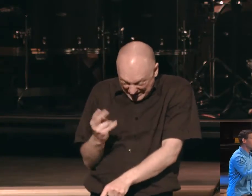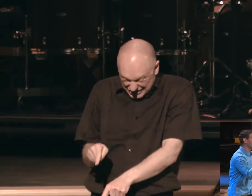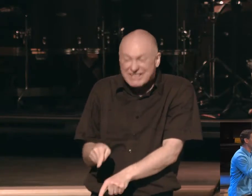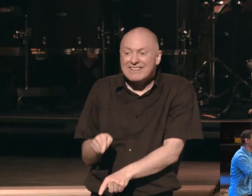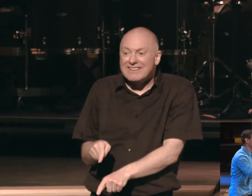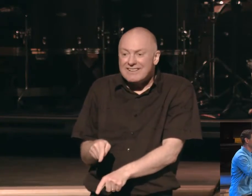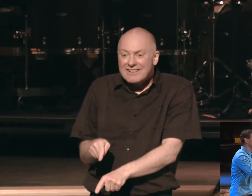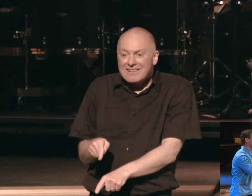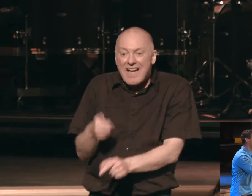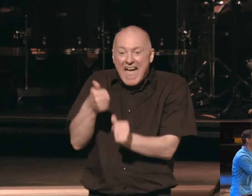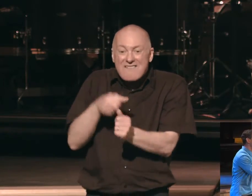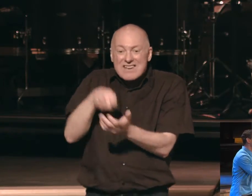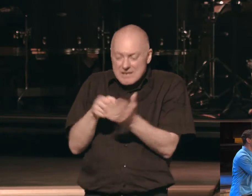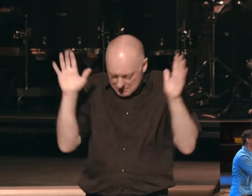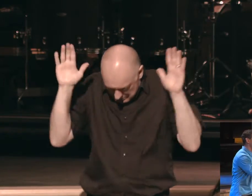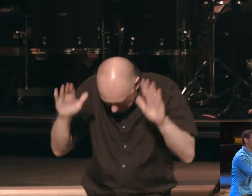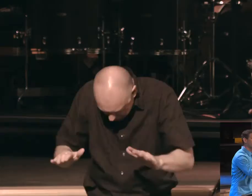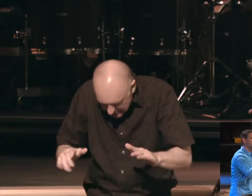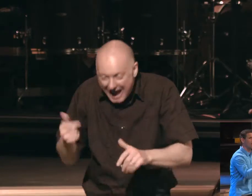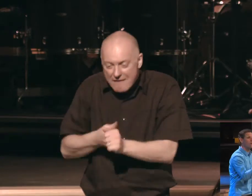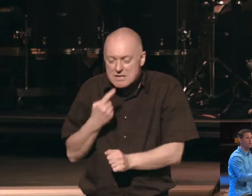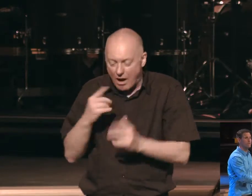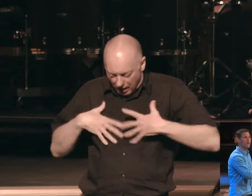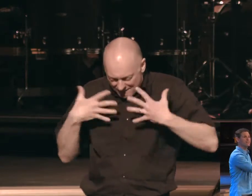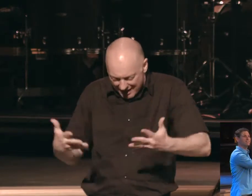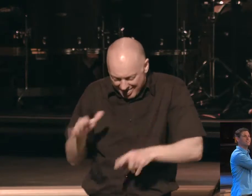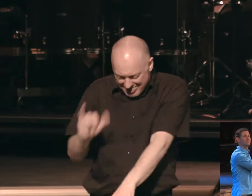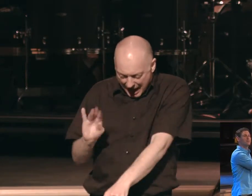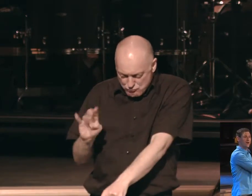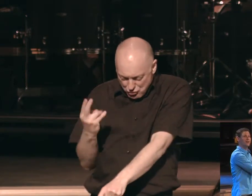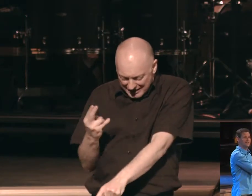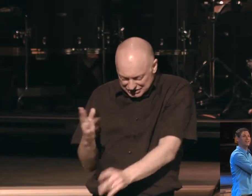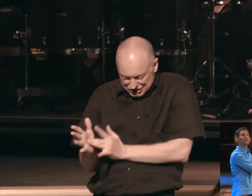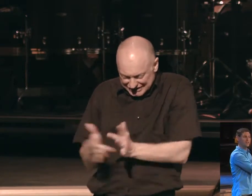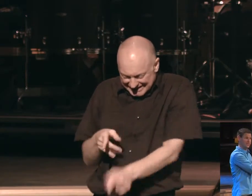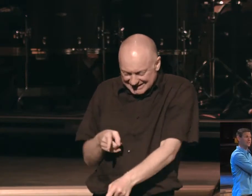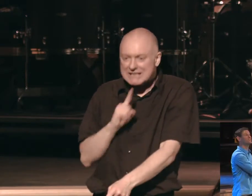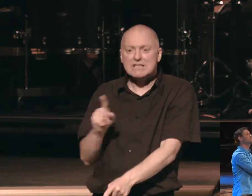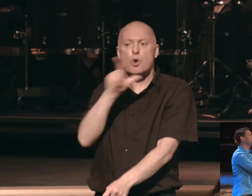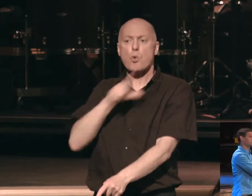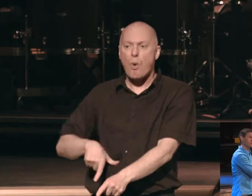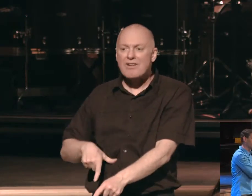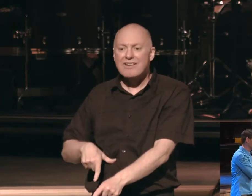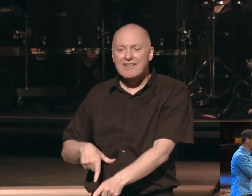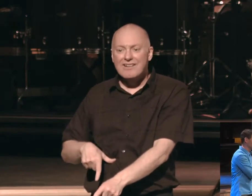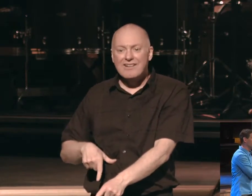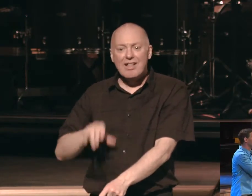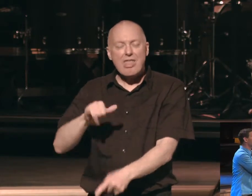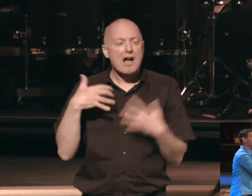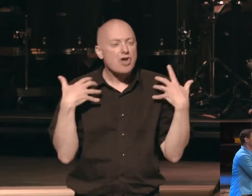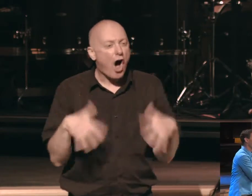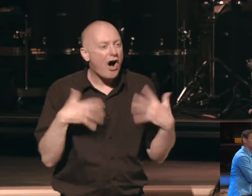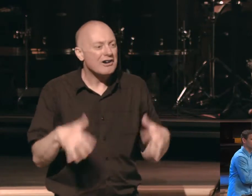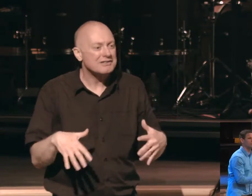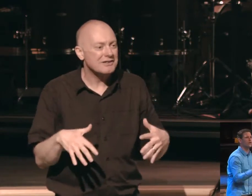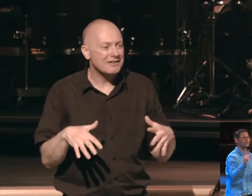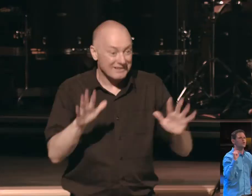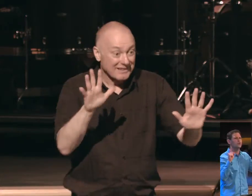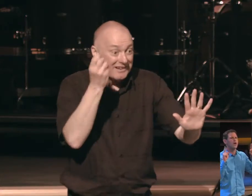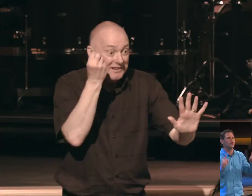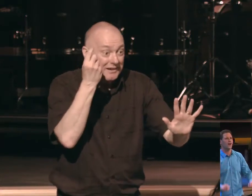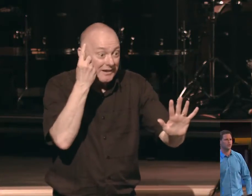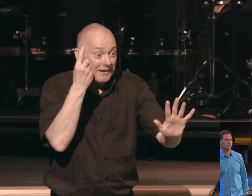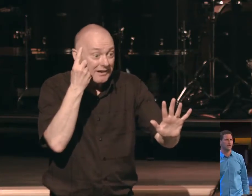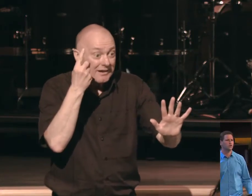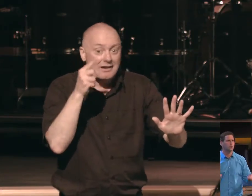this branch, ultimately, every knee will bow and every tongue will confess that this branch, Jesus, is Lord. That is awesome. See, loved ones,